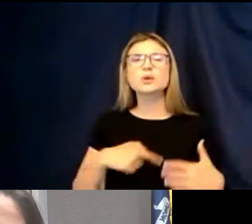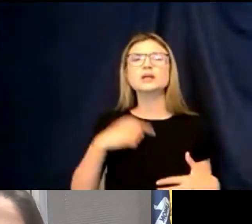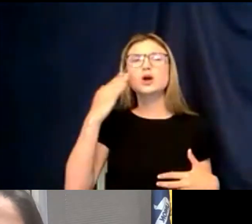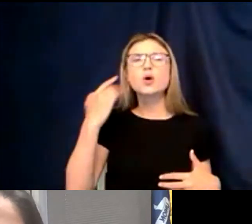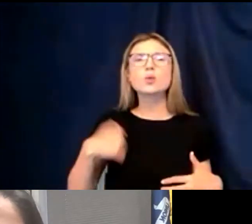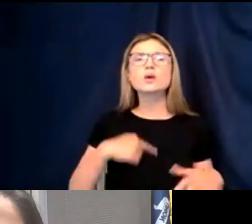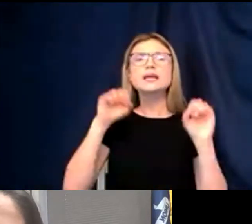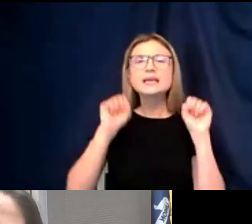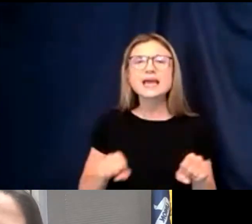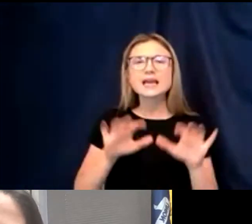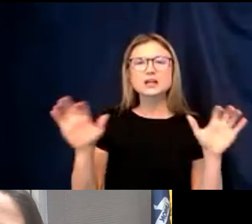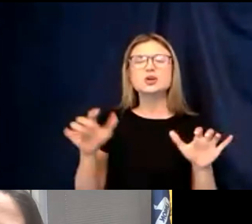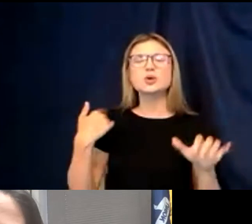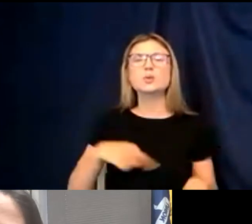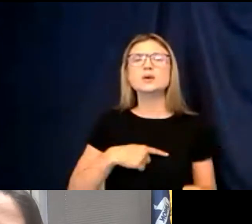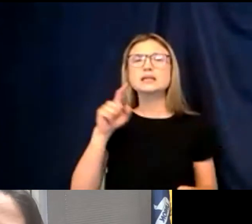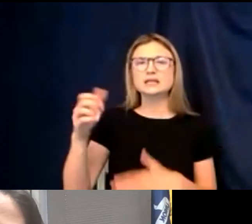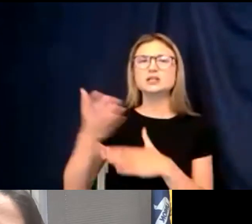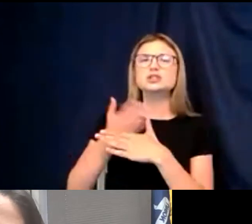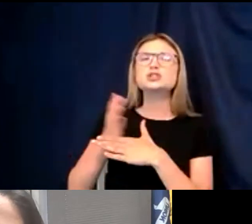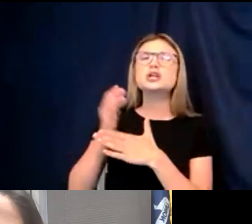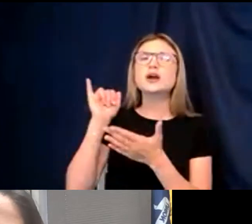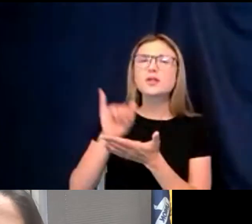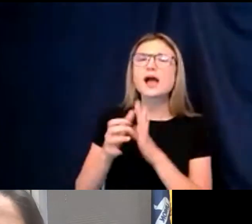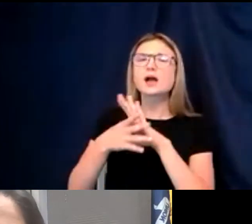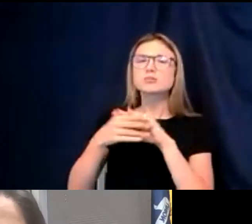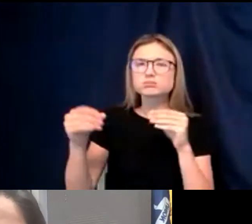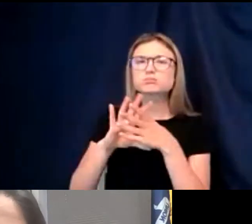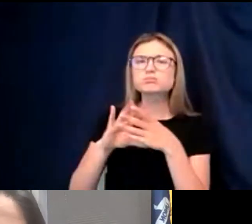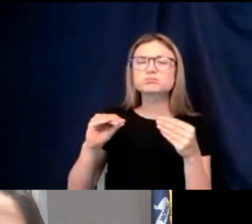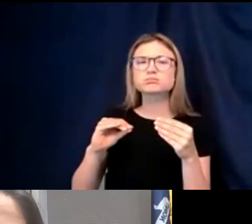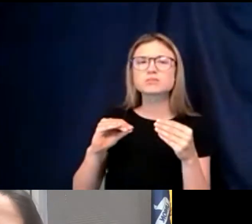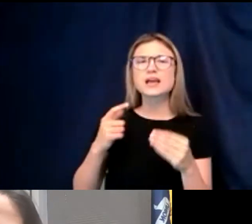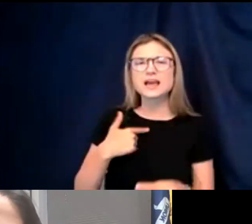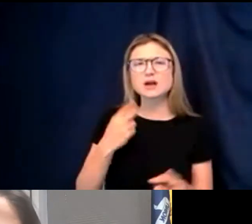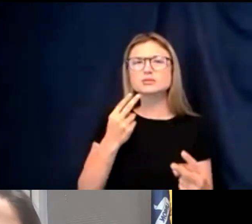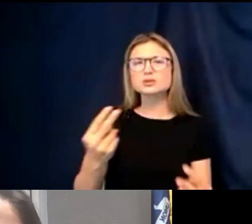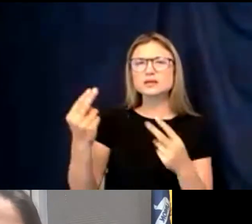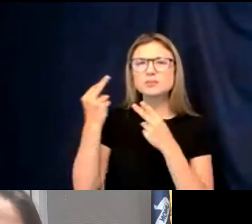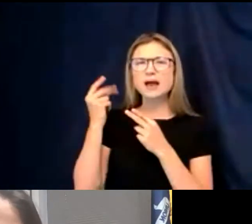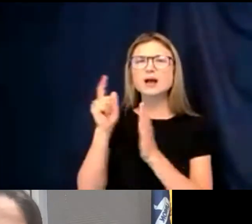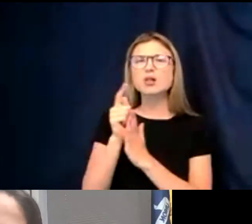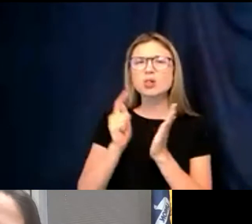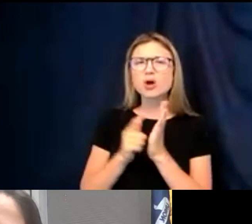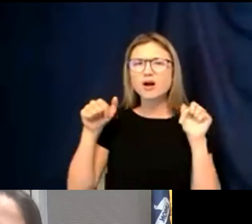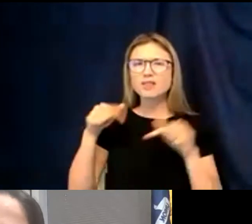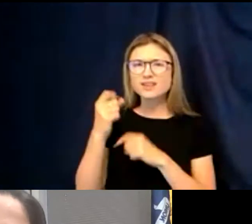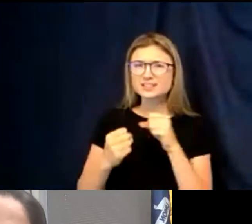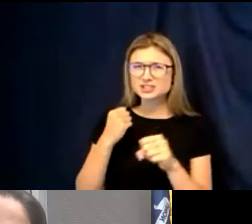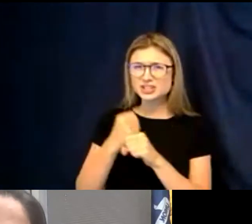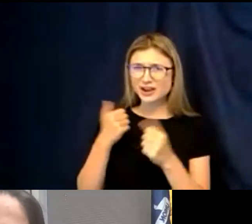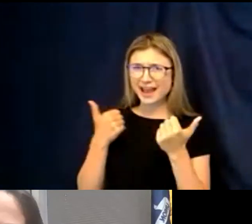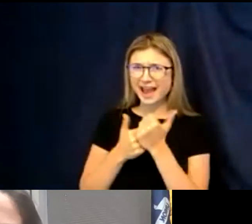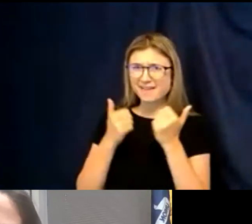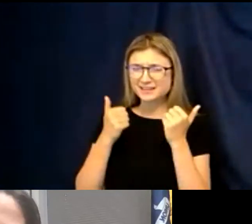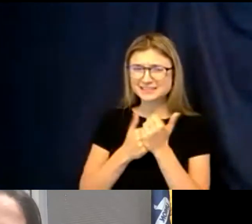whenever we support them. And I was just reflecting on the legislation for this year and actually like the advocacy. We didn't have to go